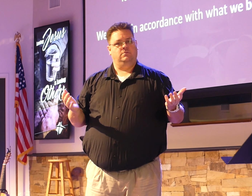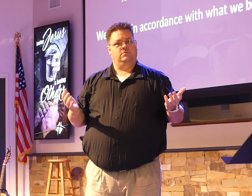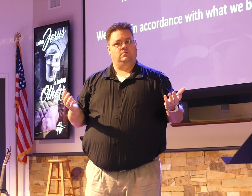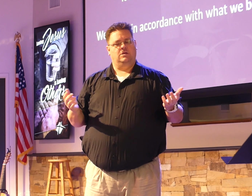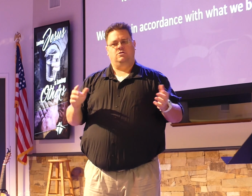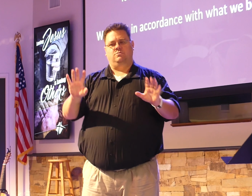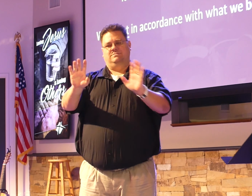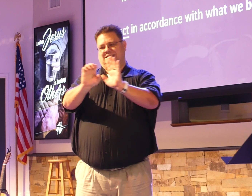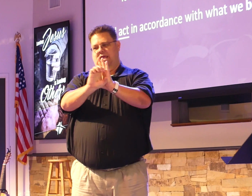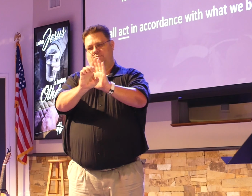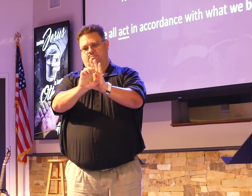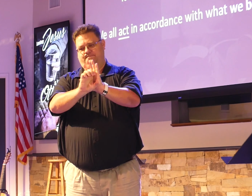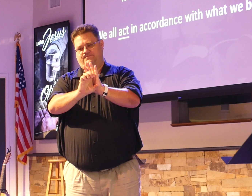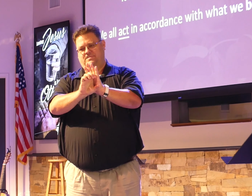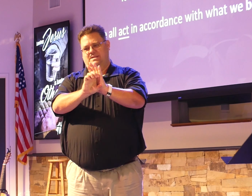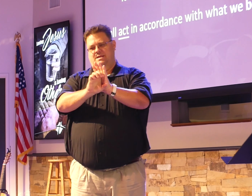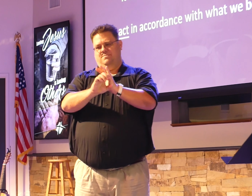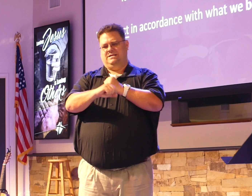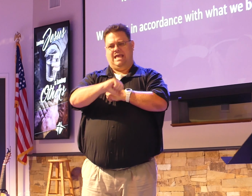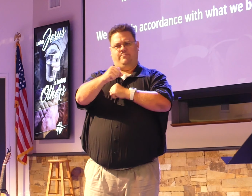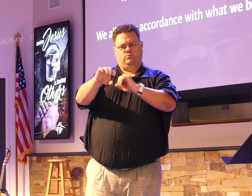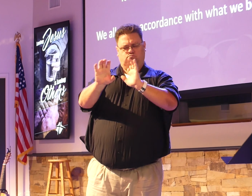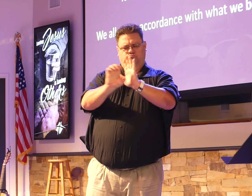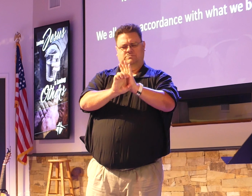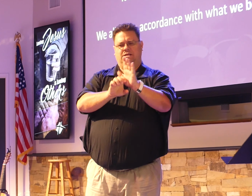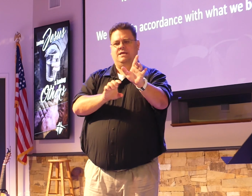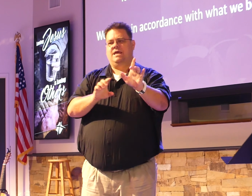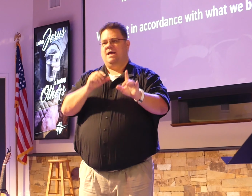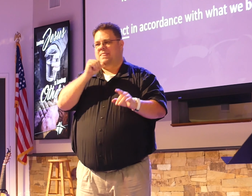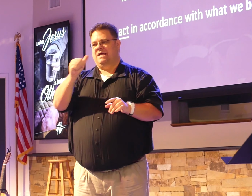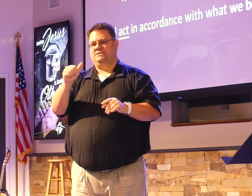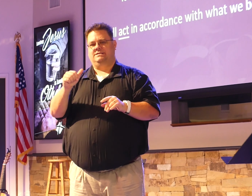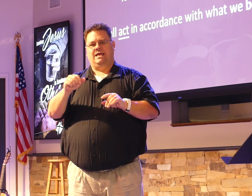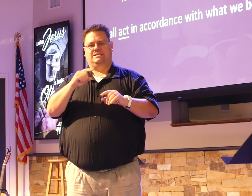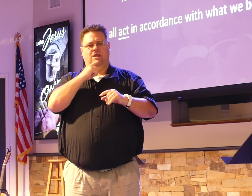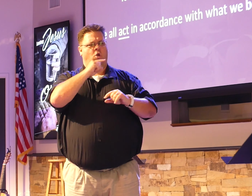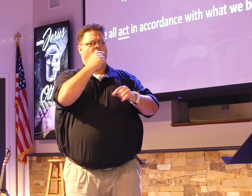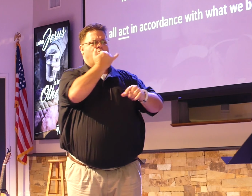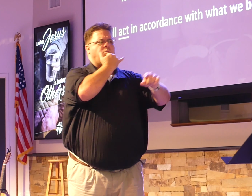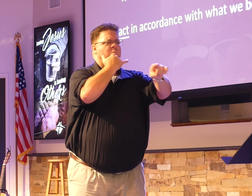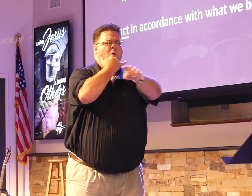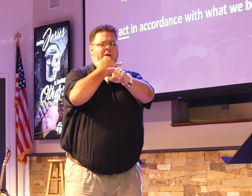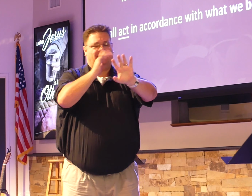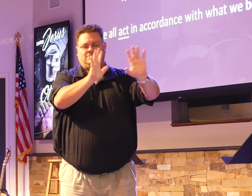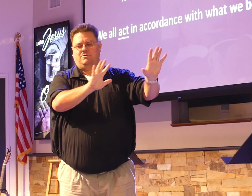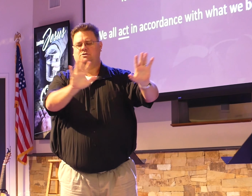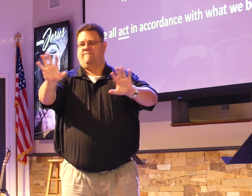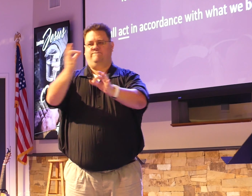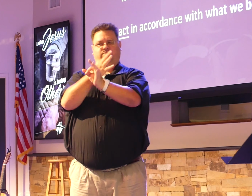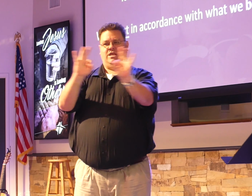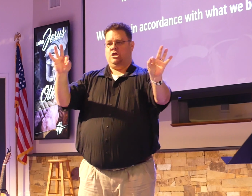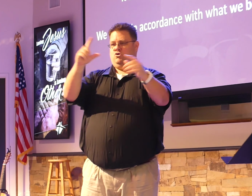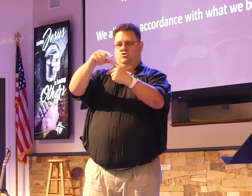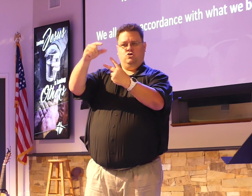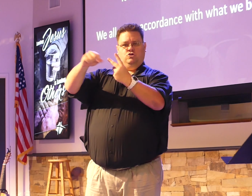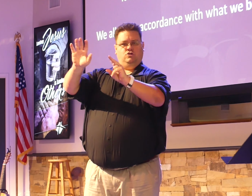example, I'll just throw out a few examples. Again, I'm not condemning anyone. If everyone's free to make their own choices, I'm just making some